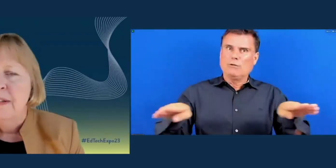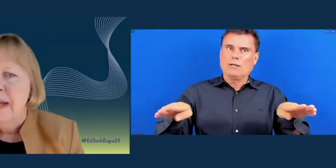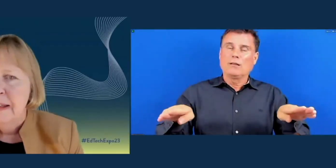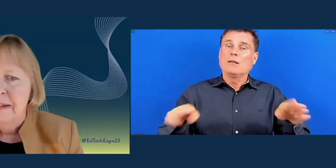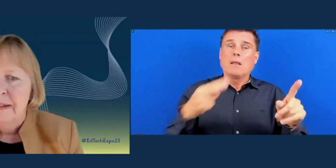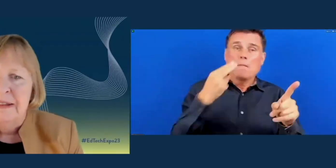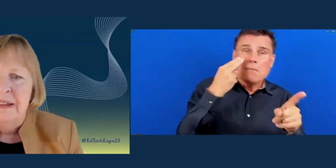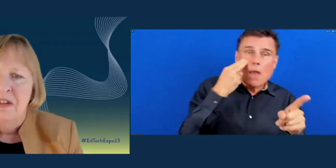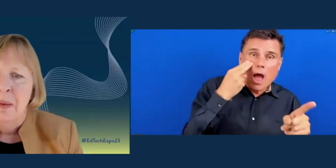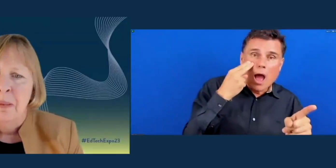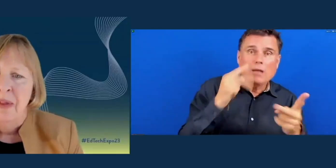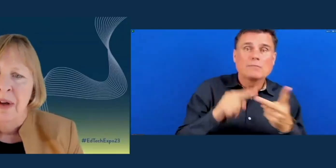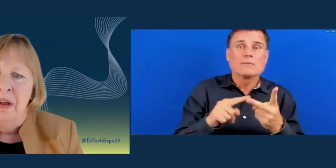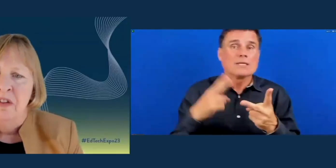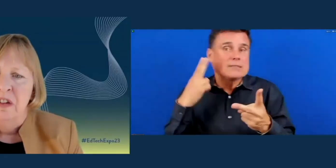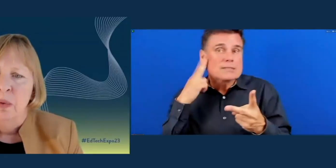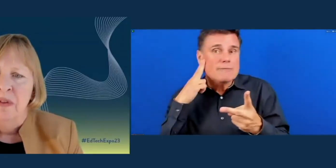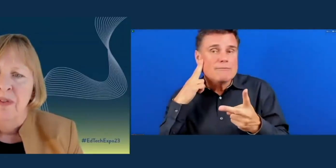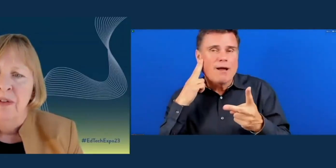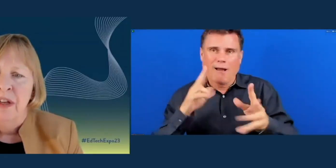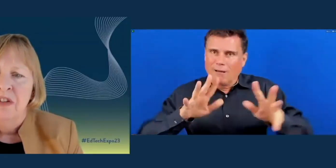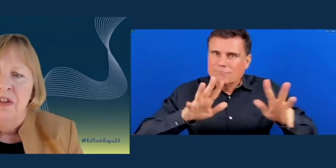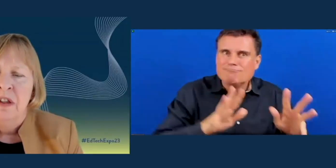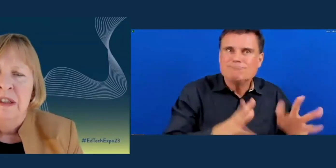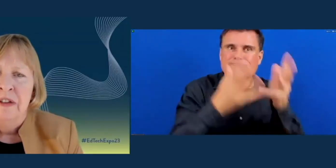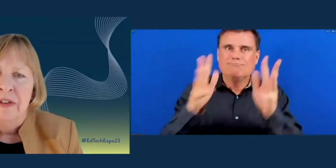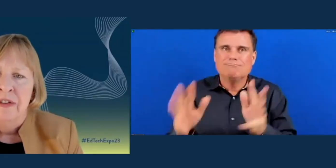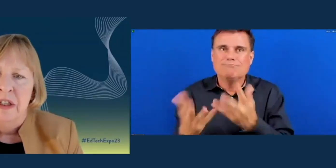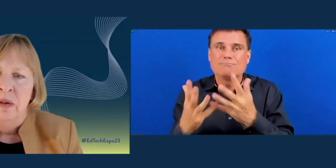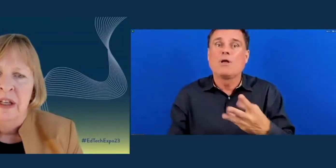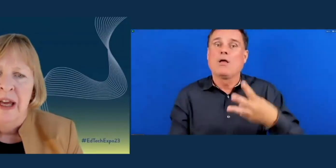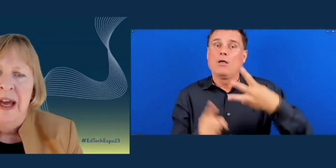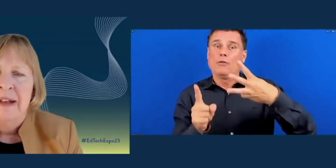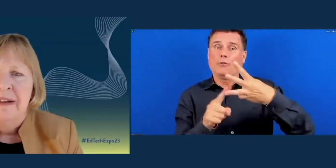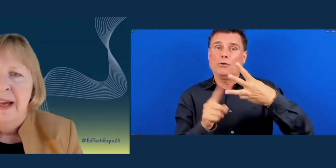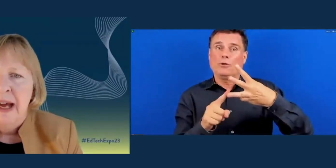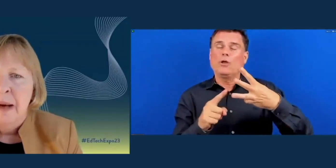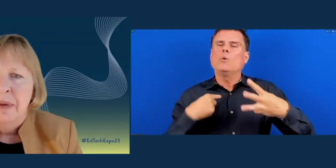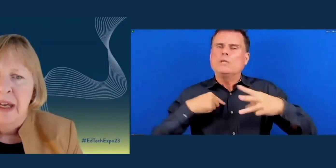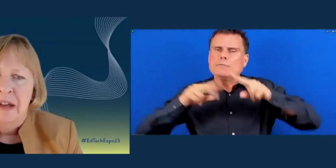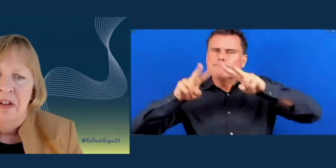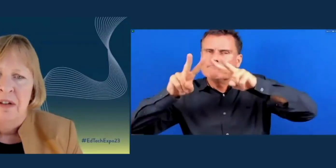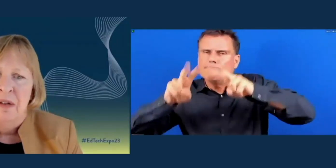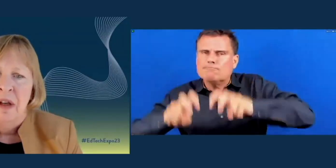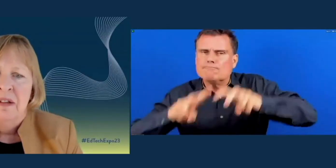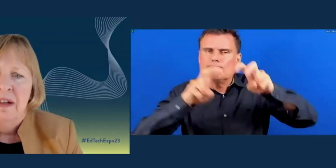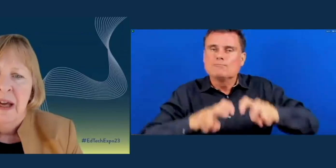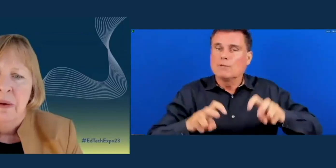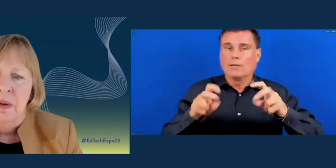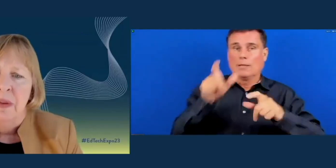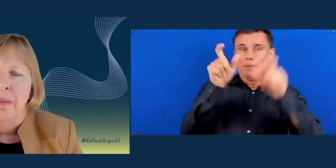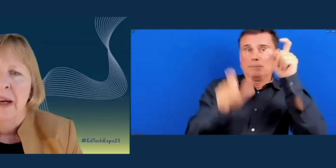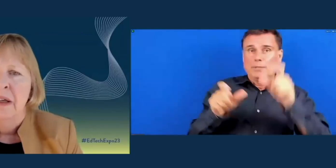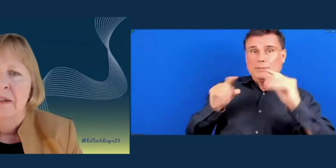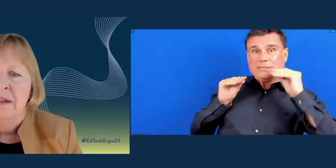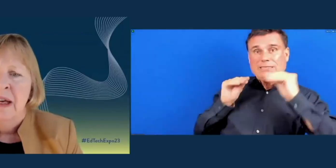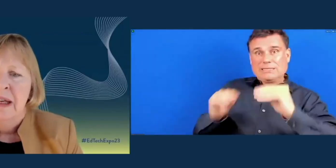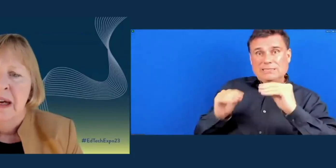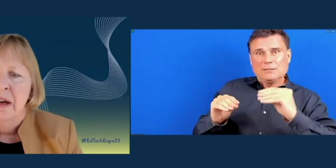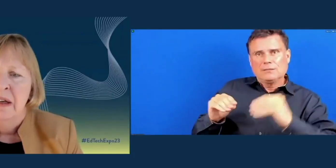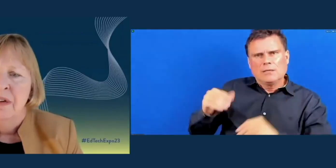we tested teaching methodologies with foundational literacy using EdTech applications together with the